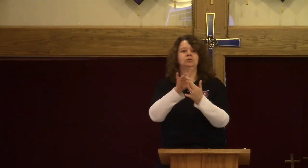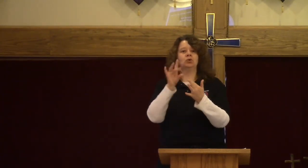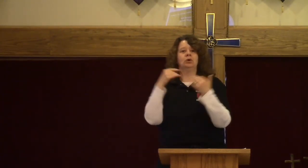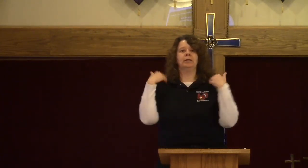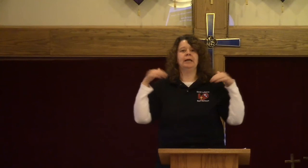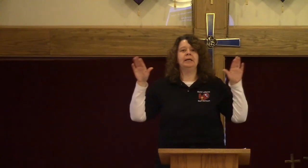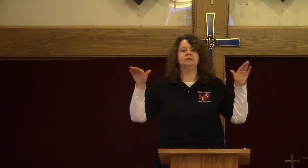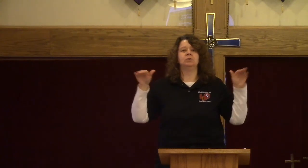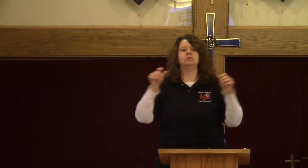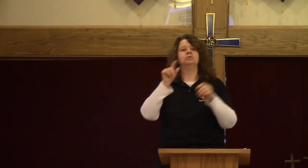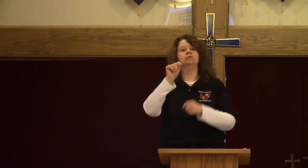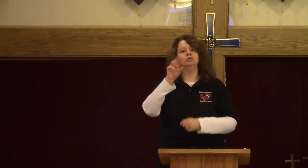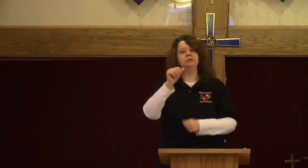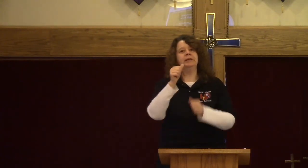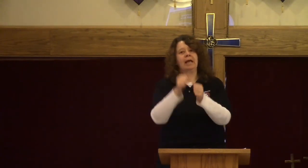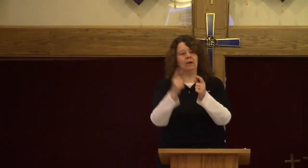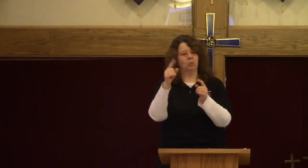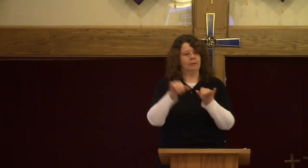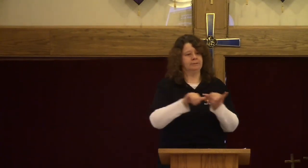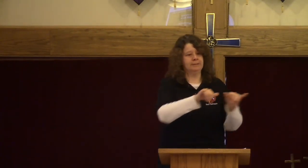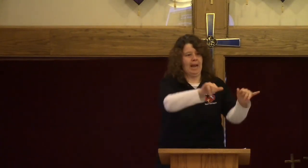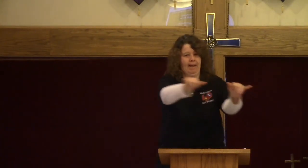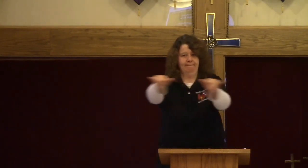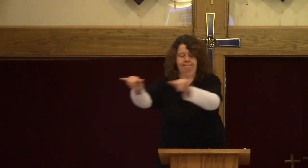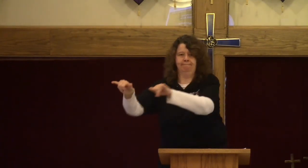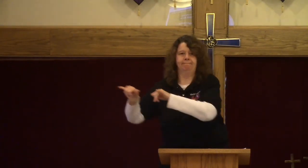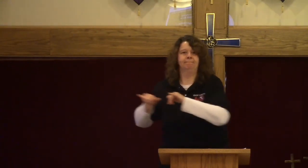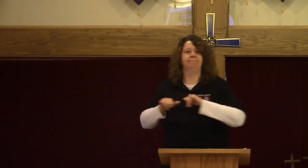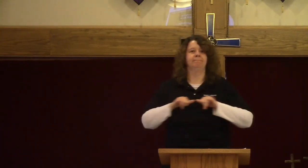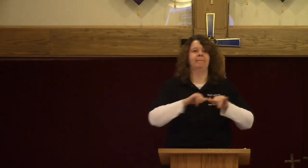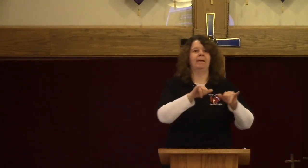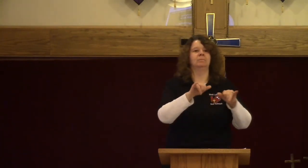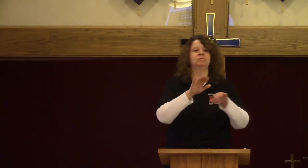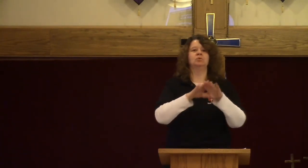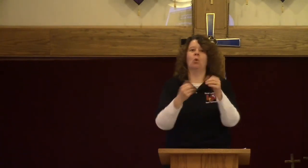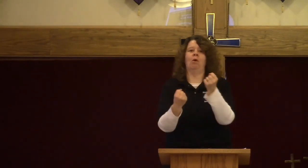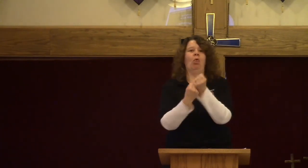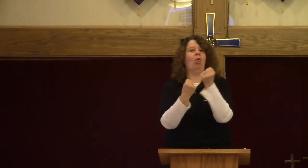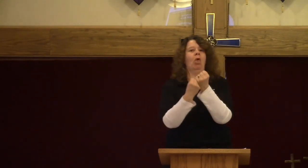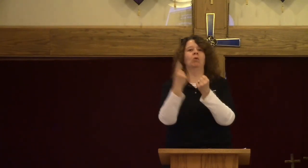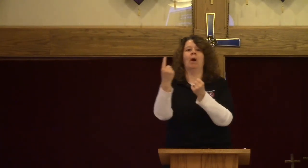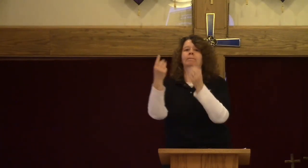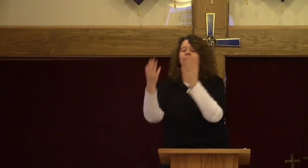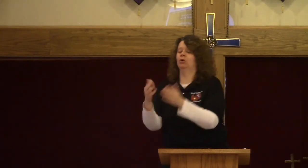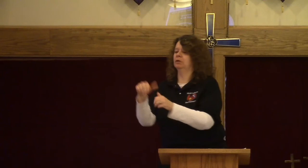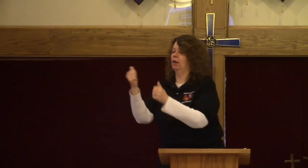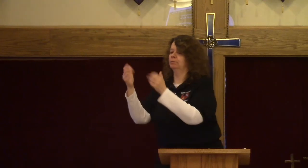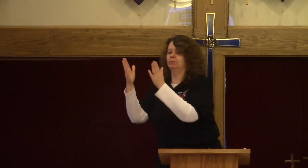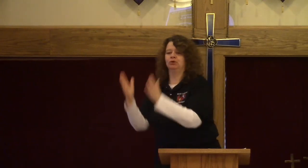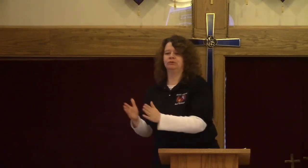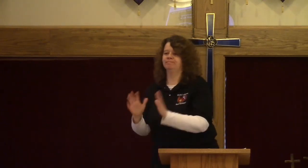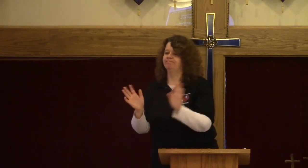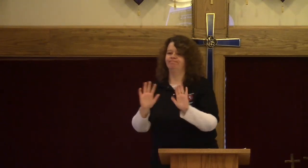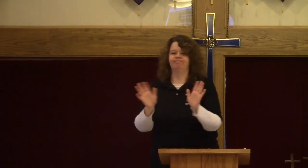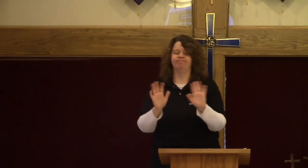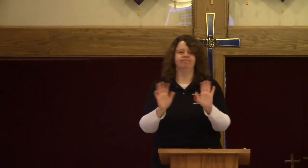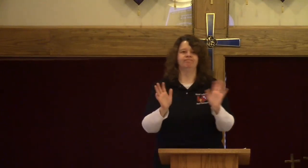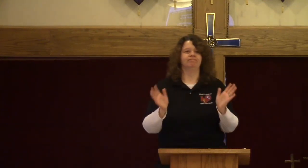and his angels, treat everyone the same. Do not show favor to one person over